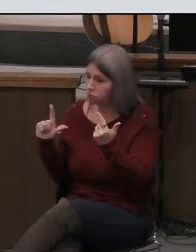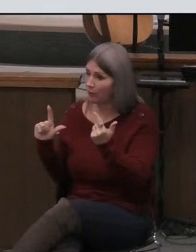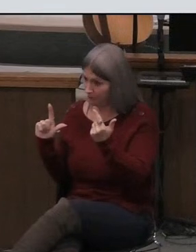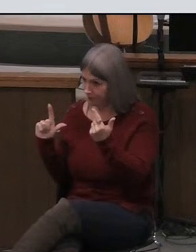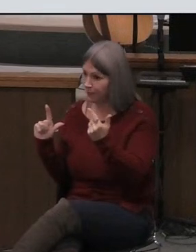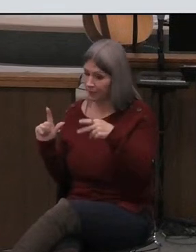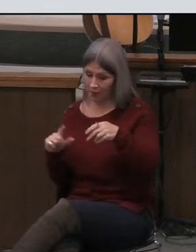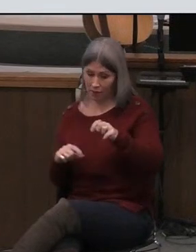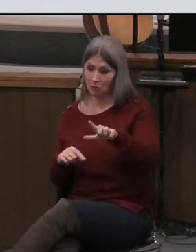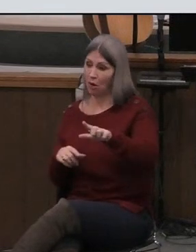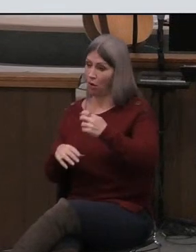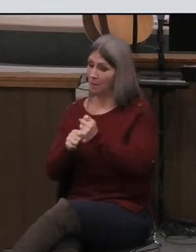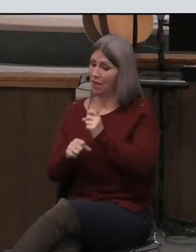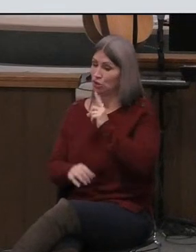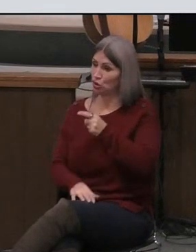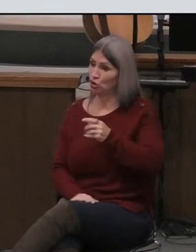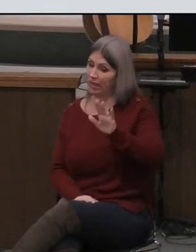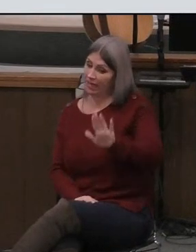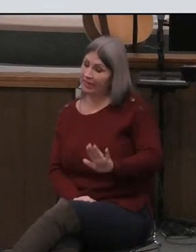Paul makes it his